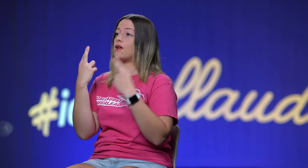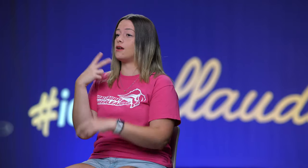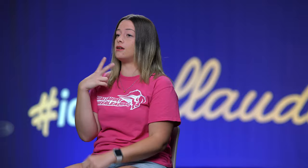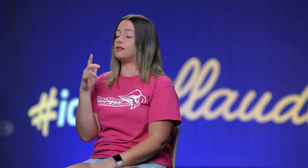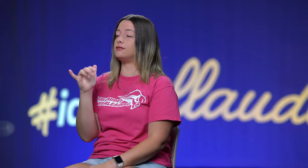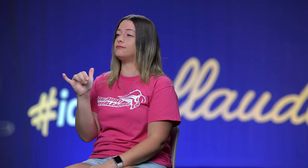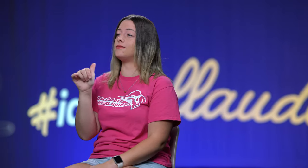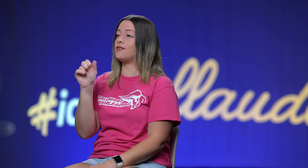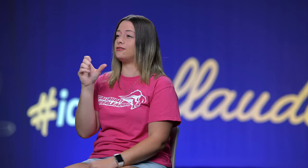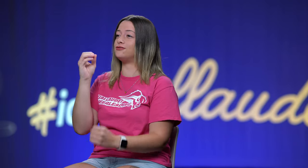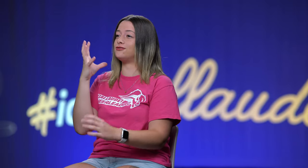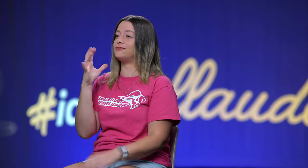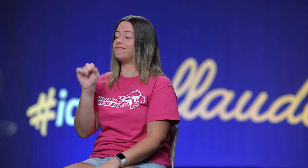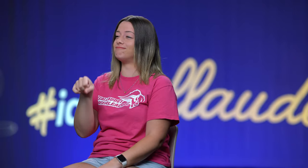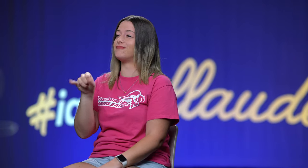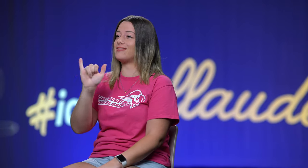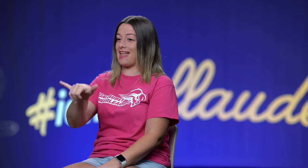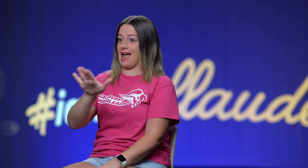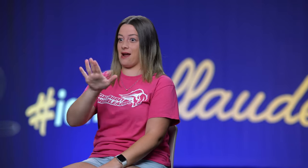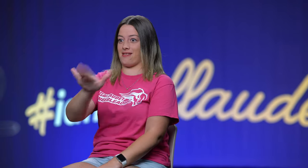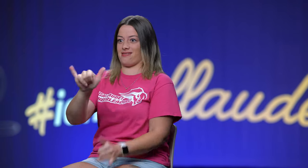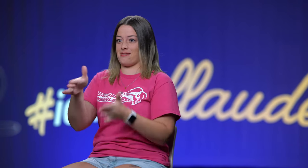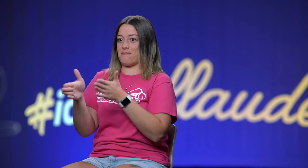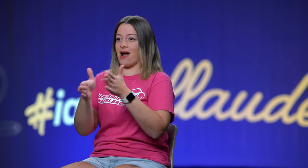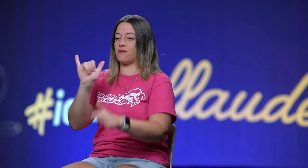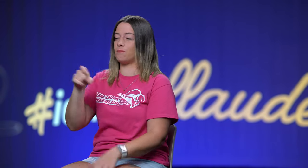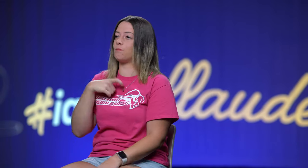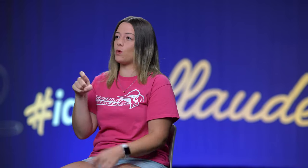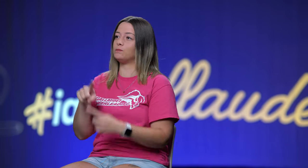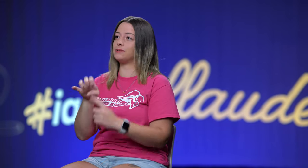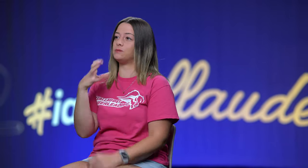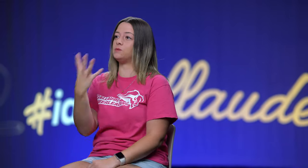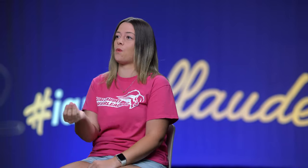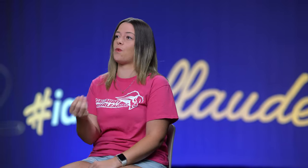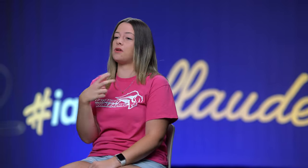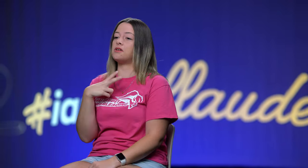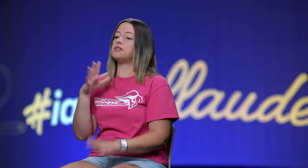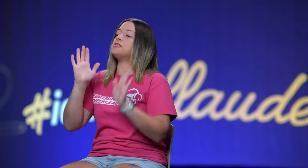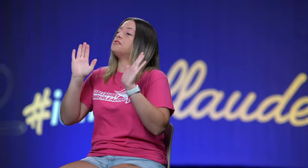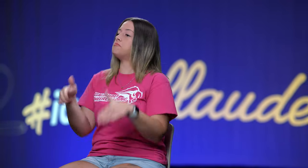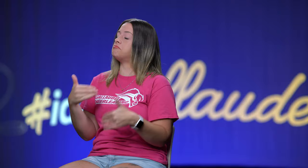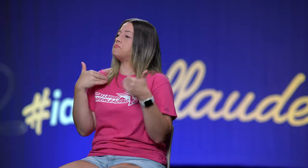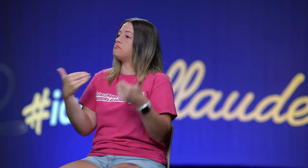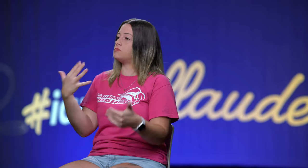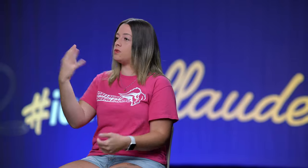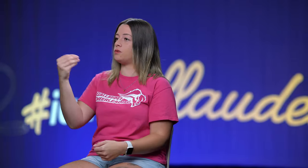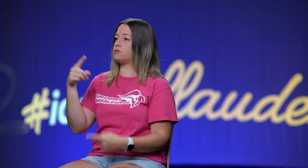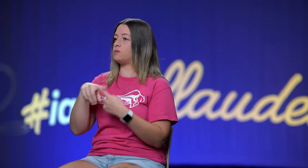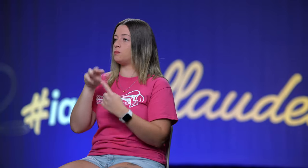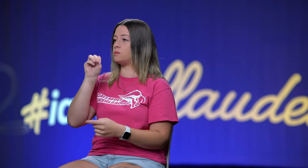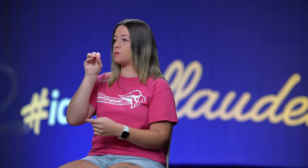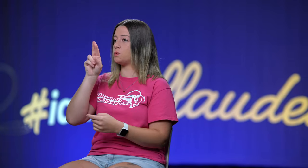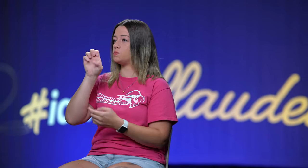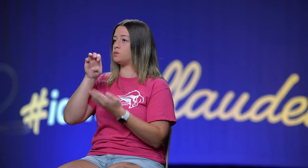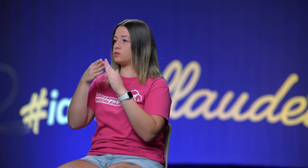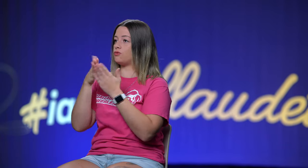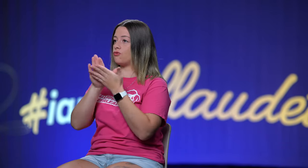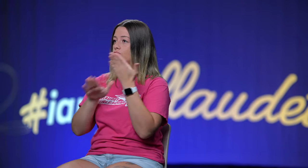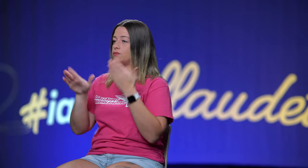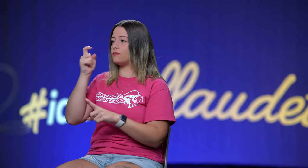that maybe I should be an ASL teacher. I felt that this was the path I was supposed to be on. I went to Monroe Community College, which